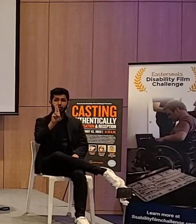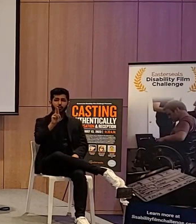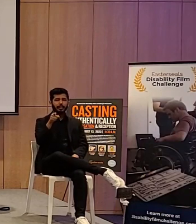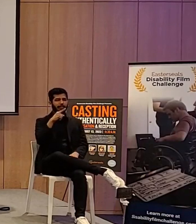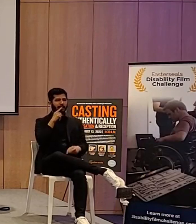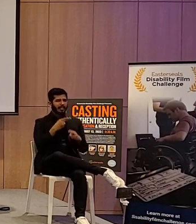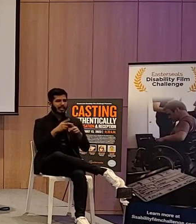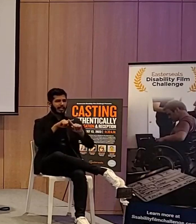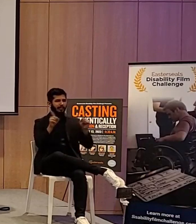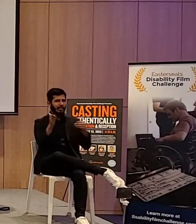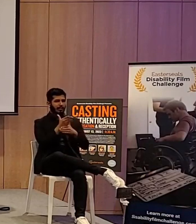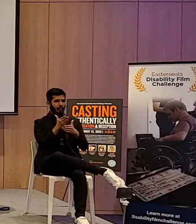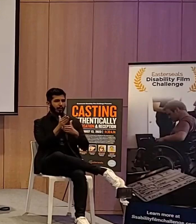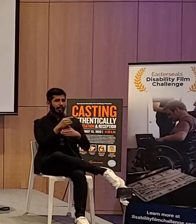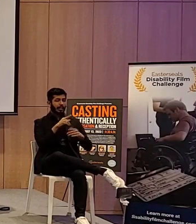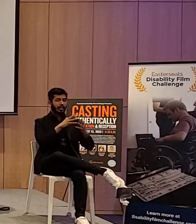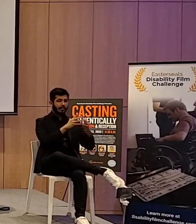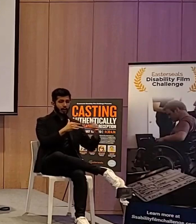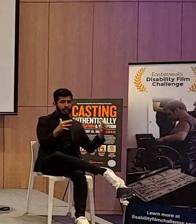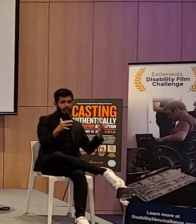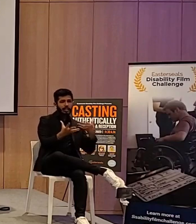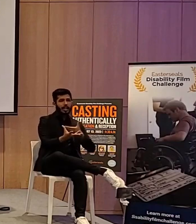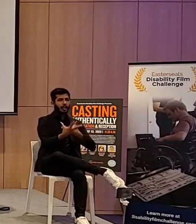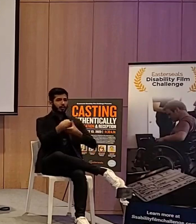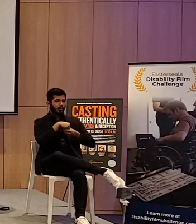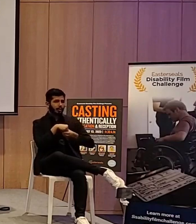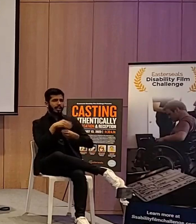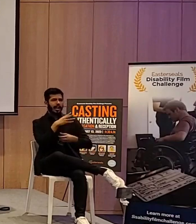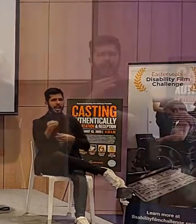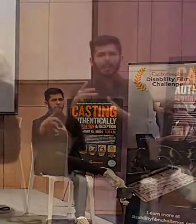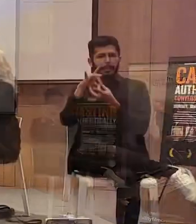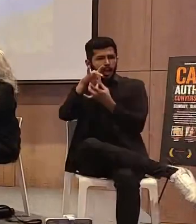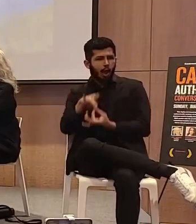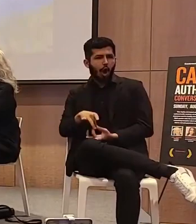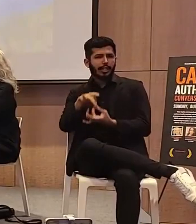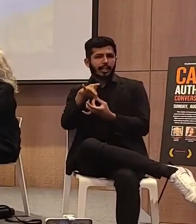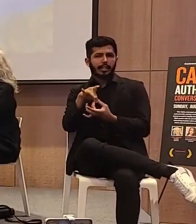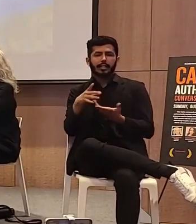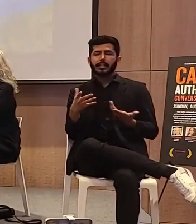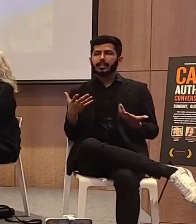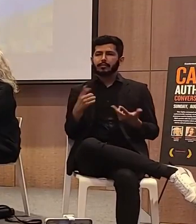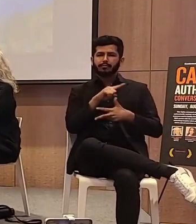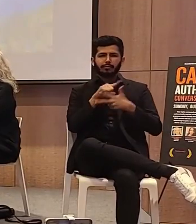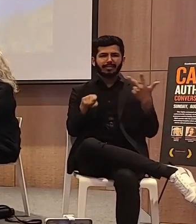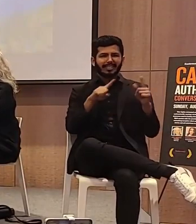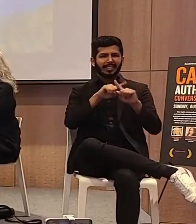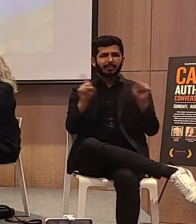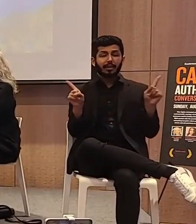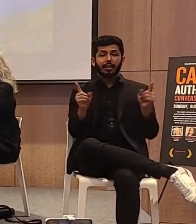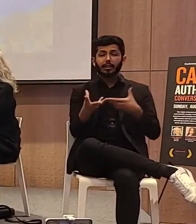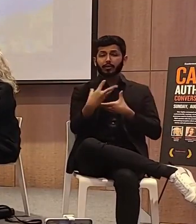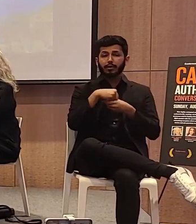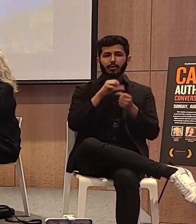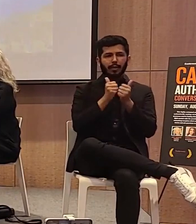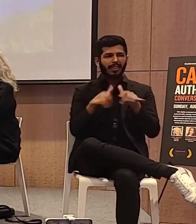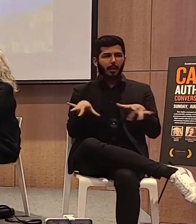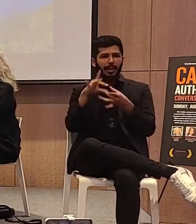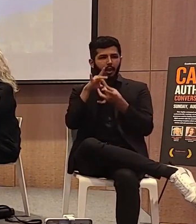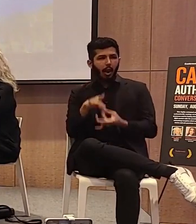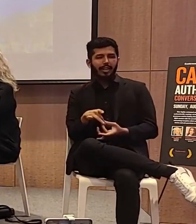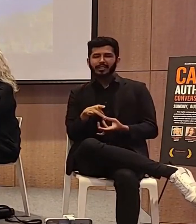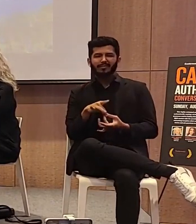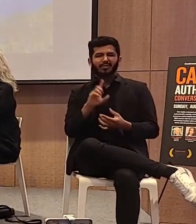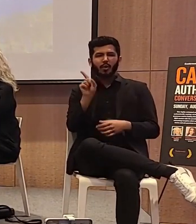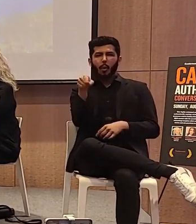between diversity, inclusion, and belonging. Mm. And that inclusion without belonging is just